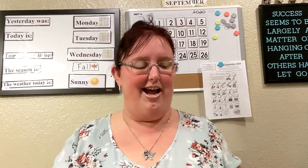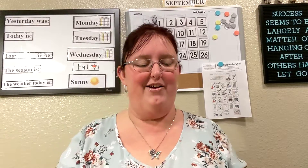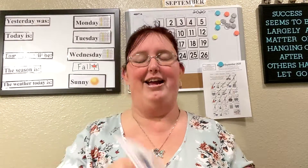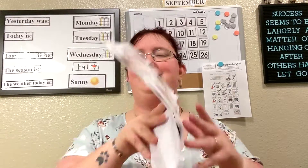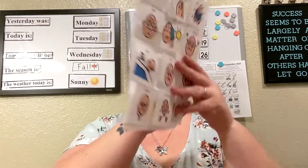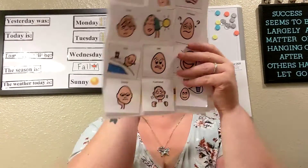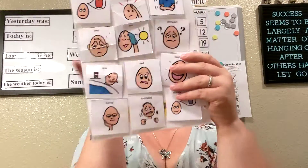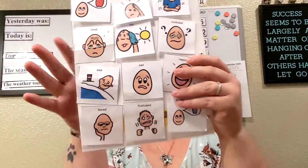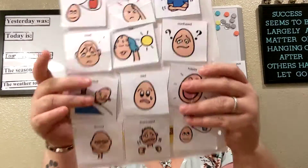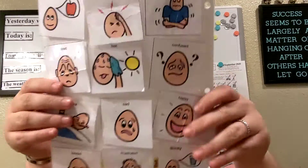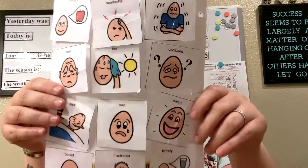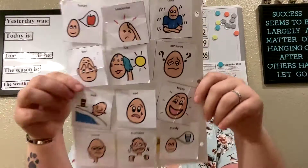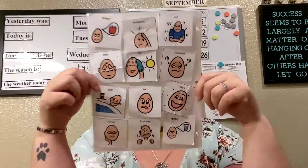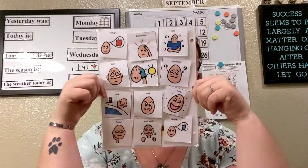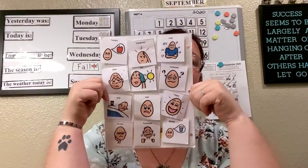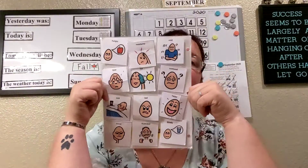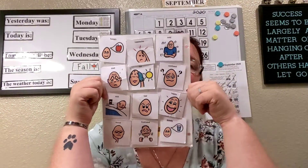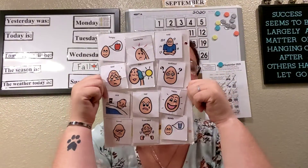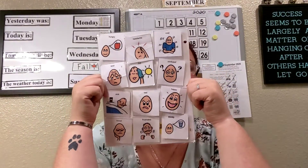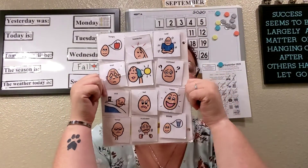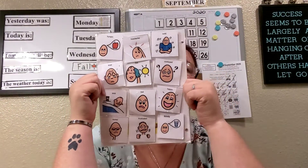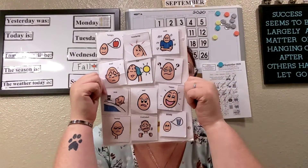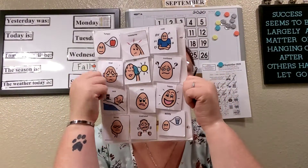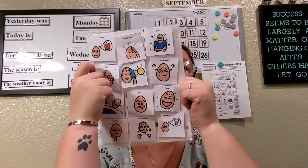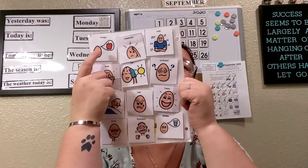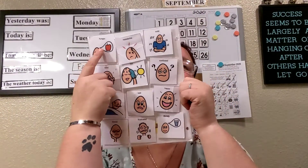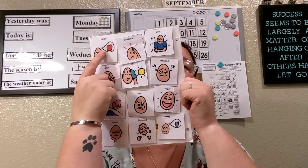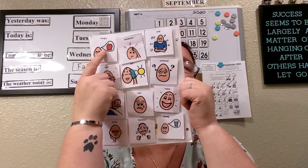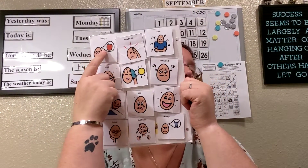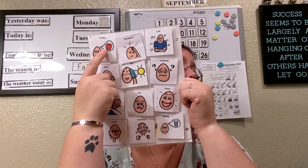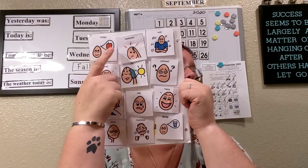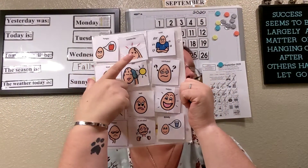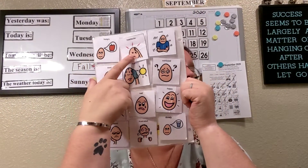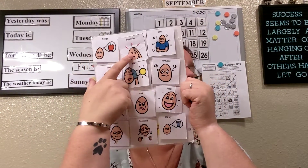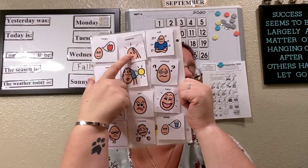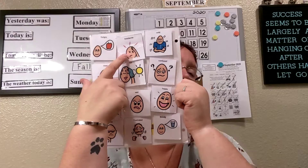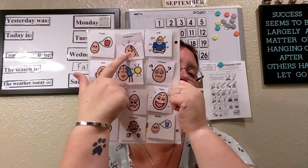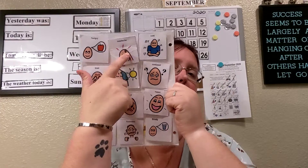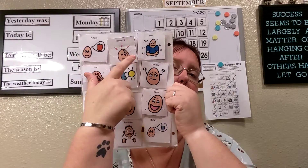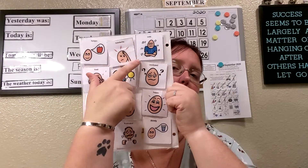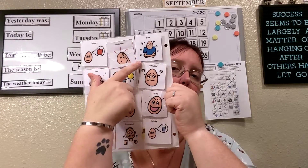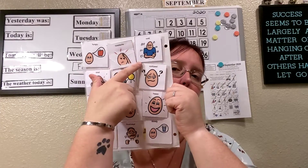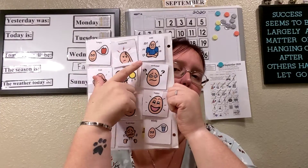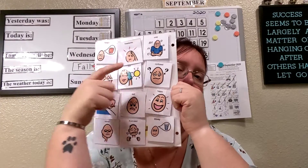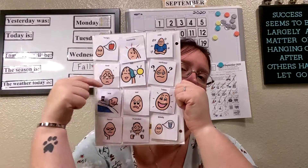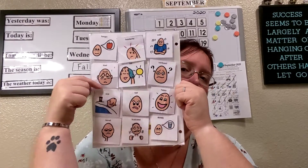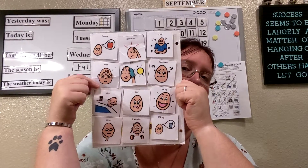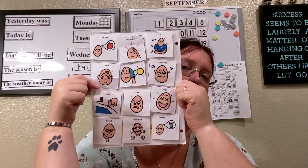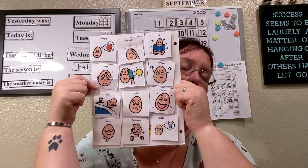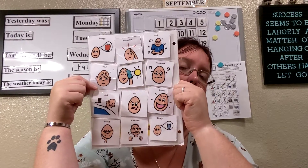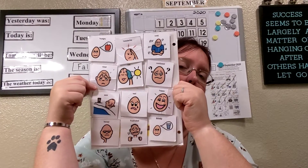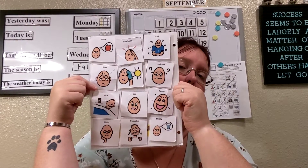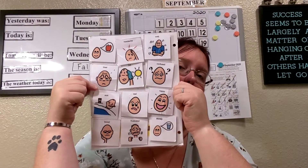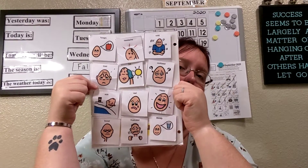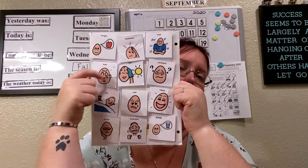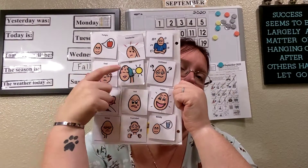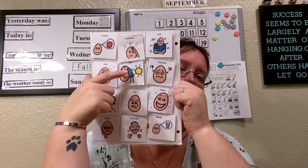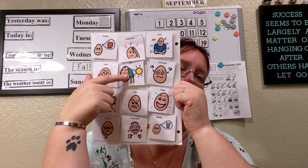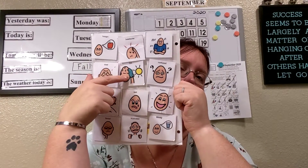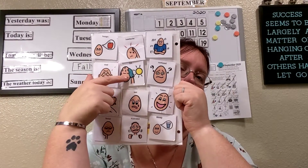All right. How are we feeling today? Are you hungry? Do you have a headache? Are you cold? Are you tired? Are